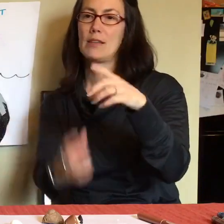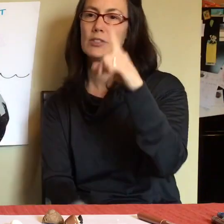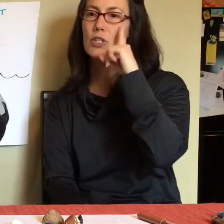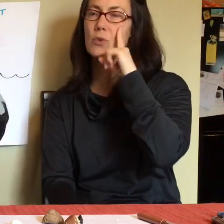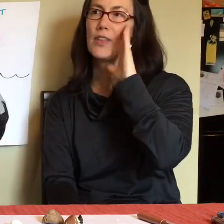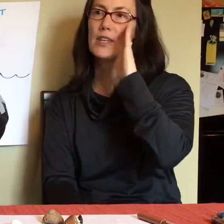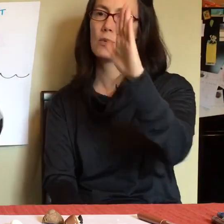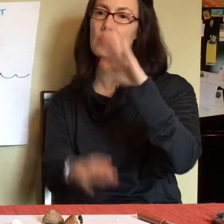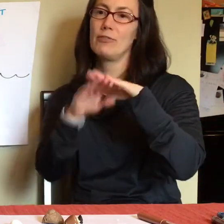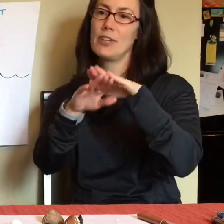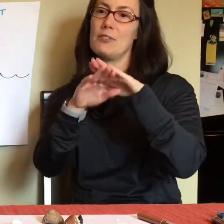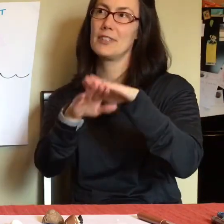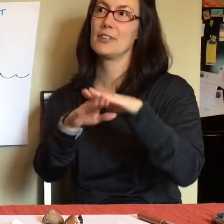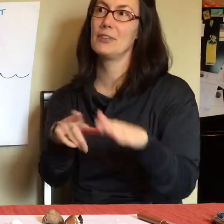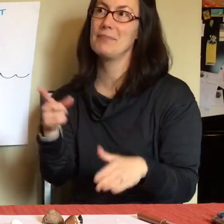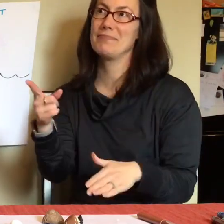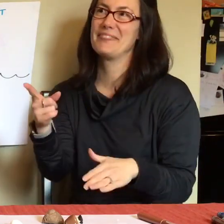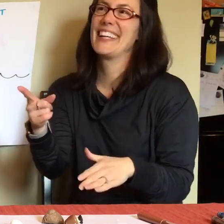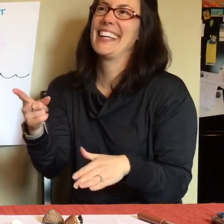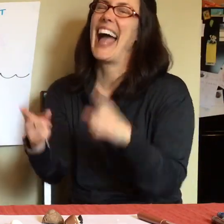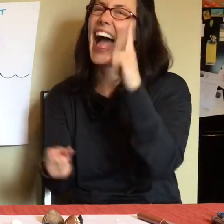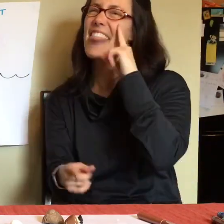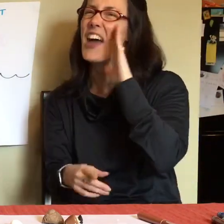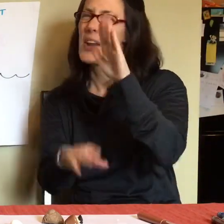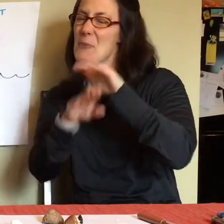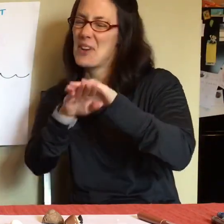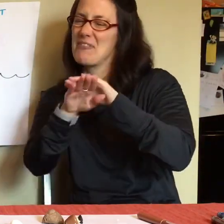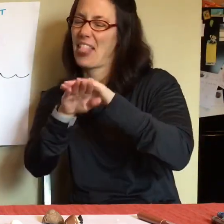Do you think it will float? Oh, I thought it would float. Yeah.